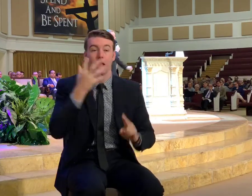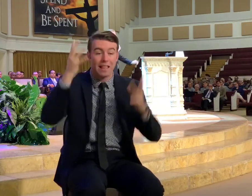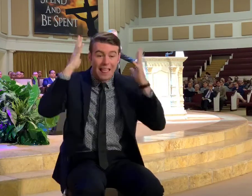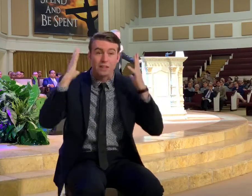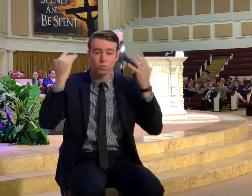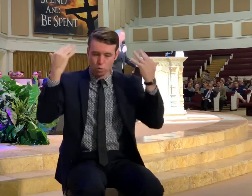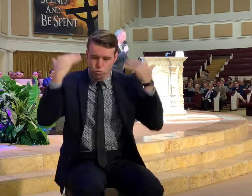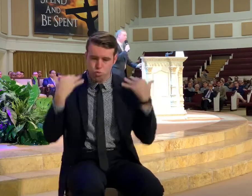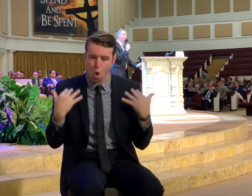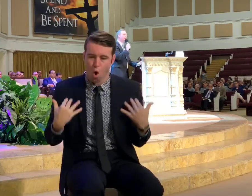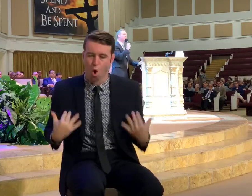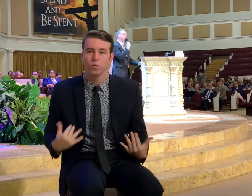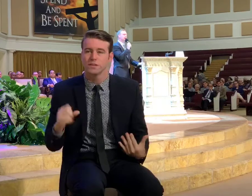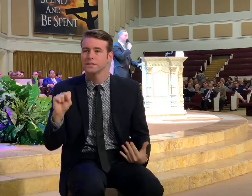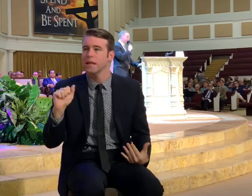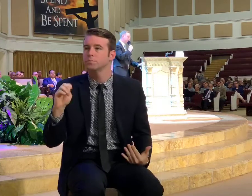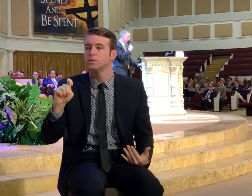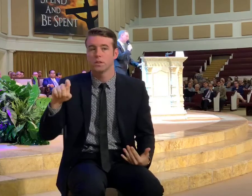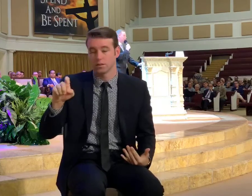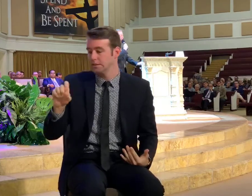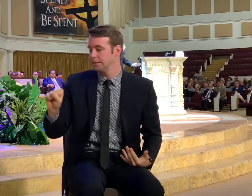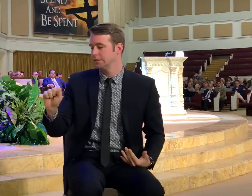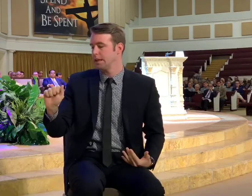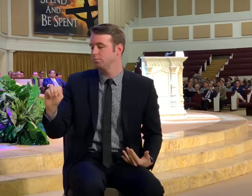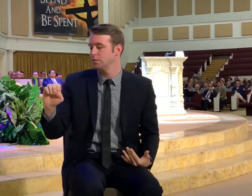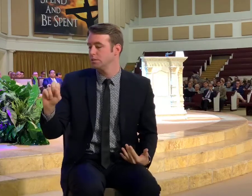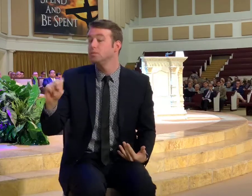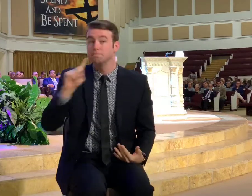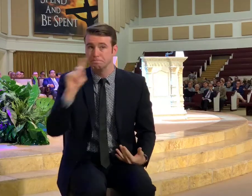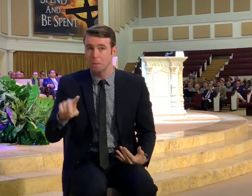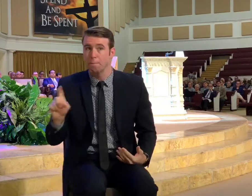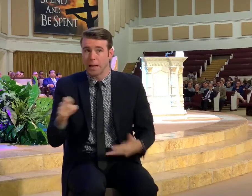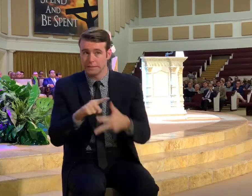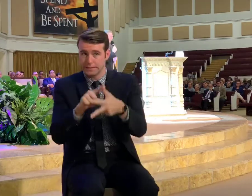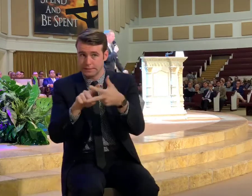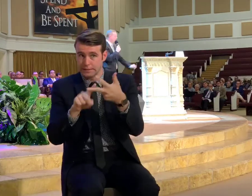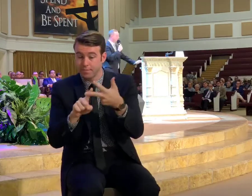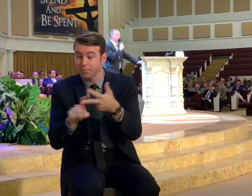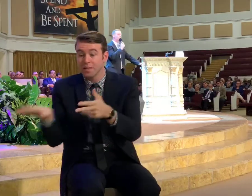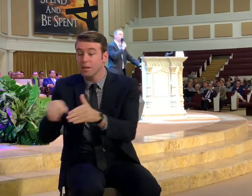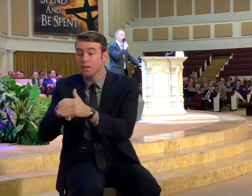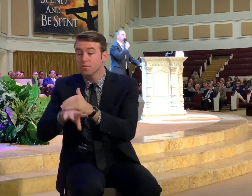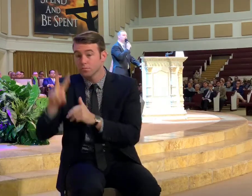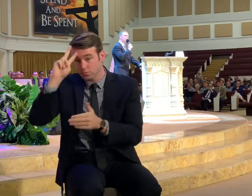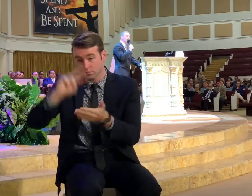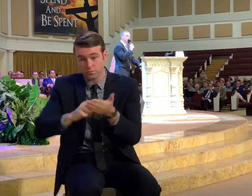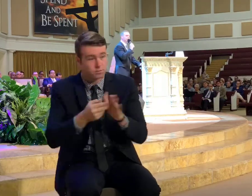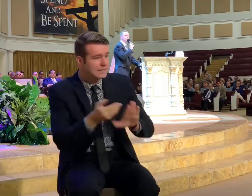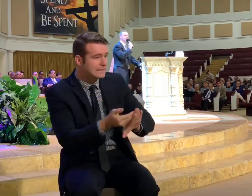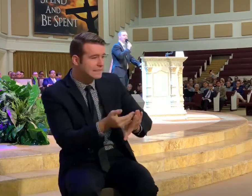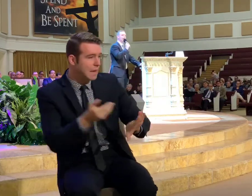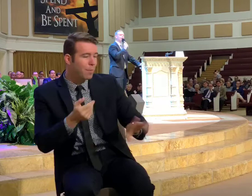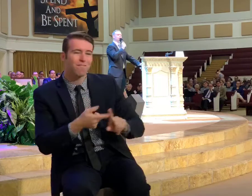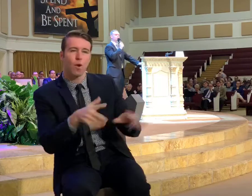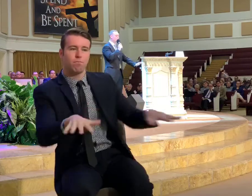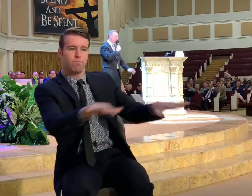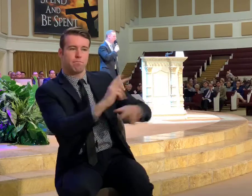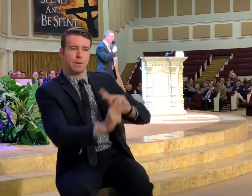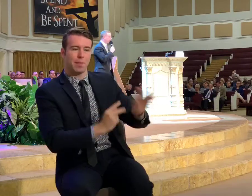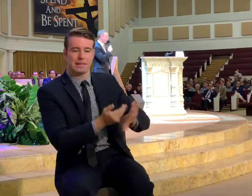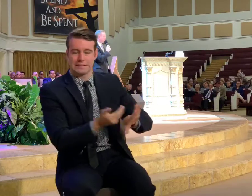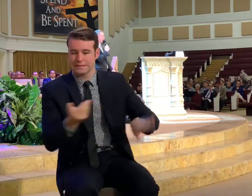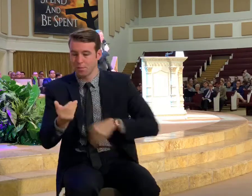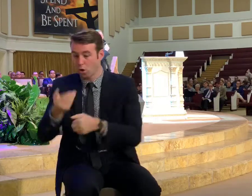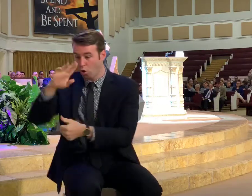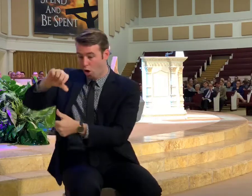hair grow. Samson was born to be separate. He was born to be anointed. He was born